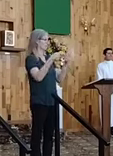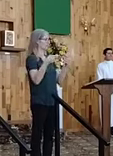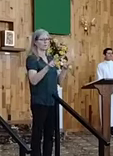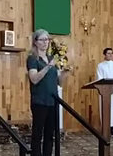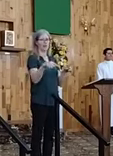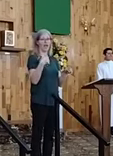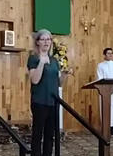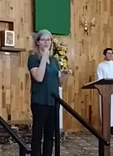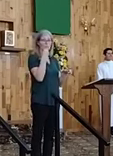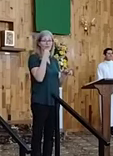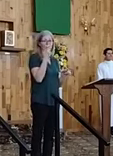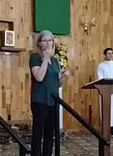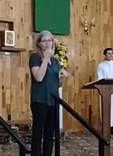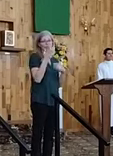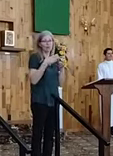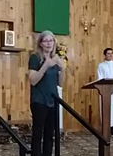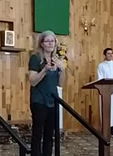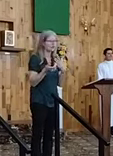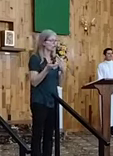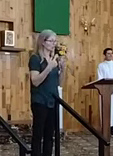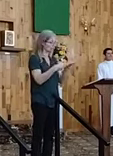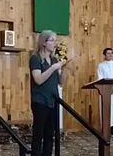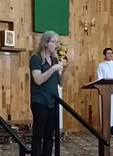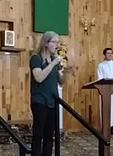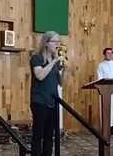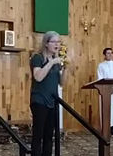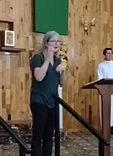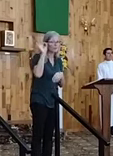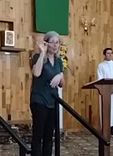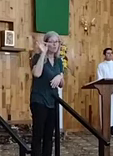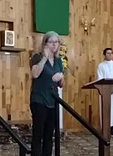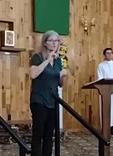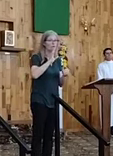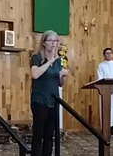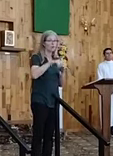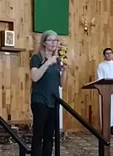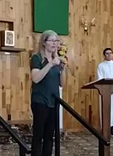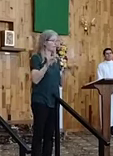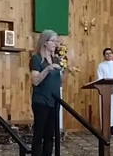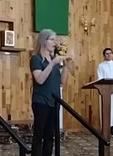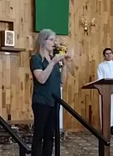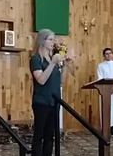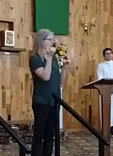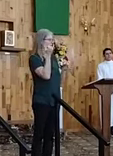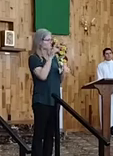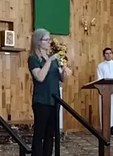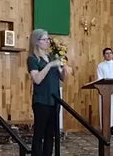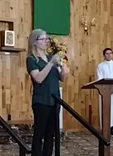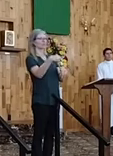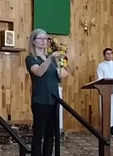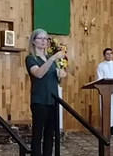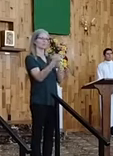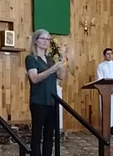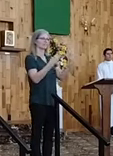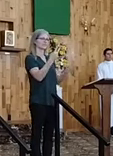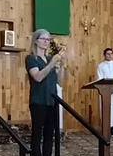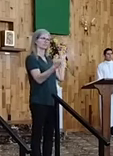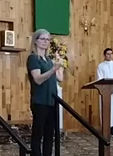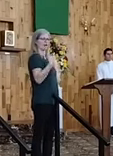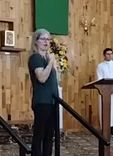dinner, whatever it is today, talk about the homily, talk about the mass. Of course, those who are visiting, we have coffee and donuts at the